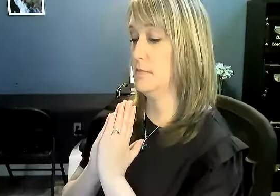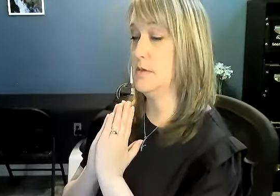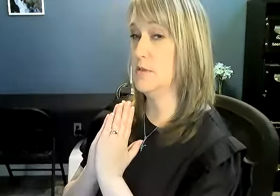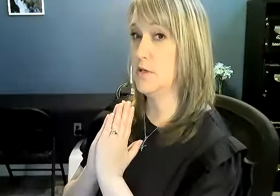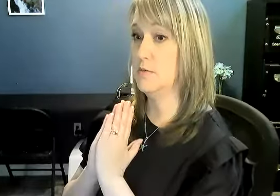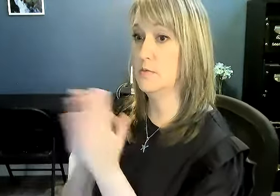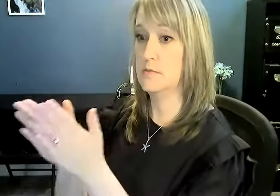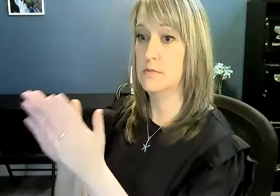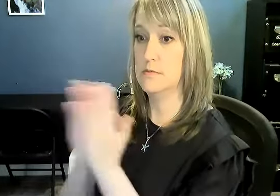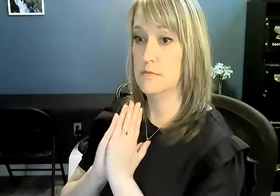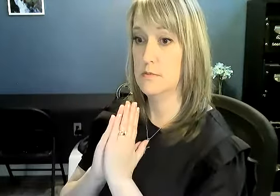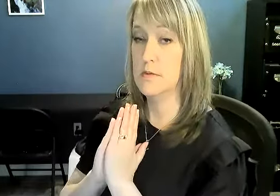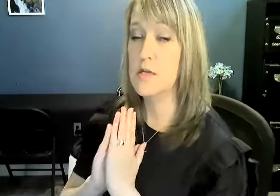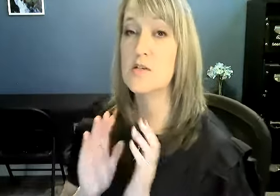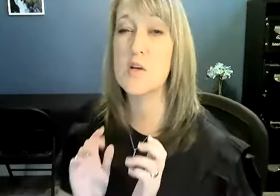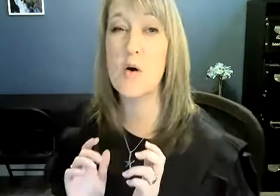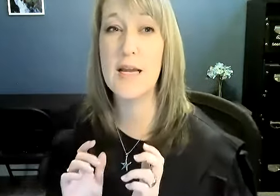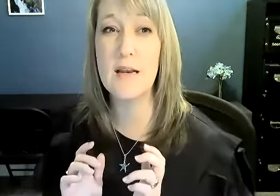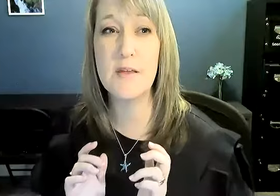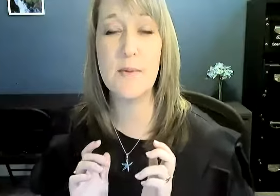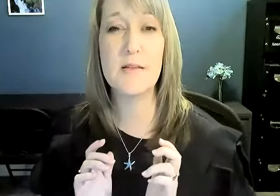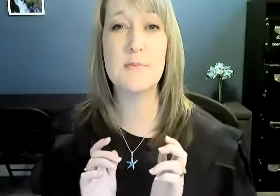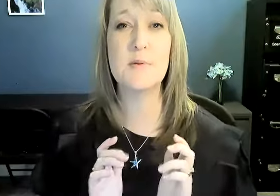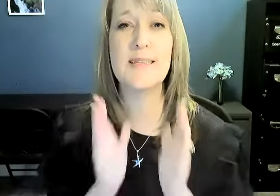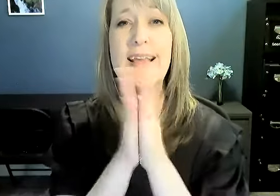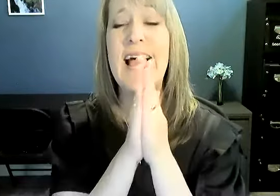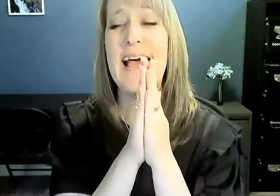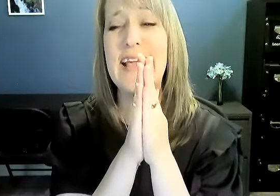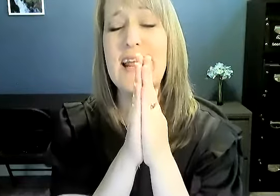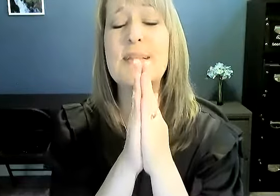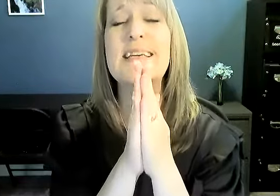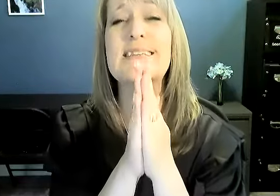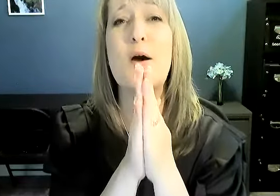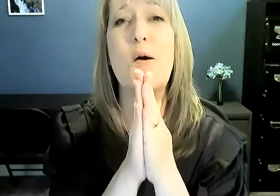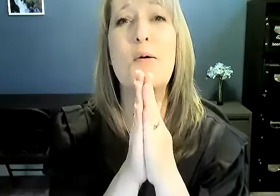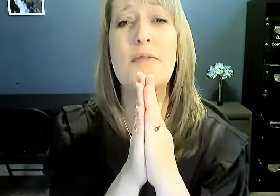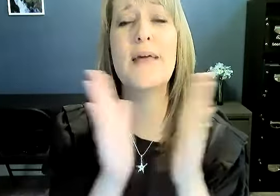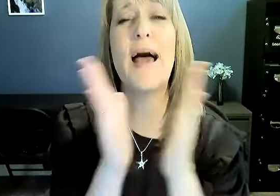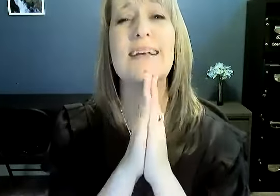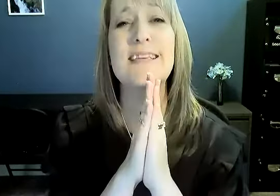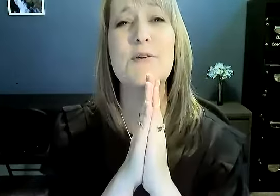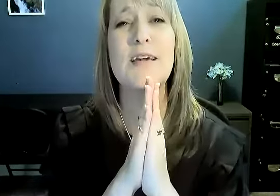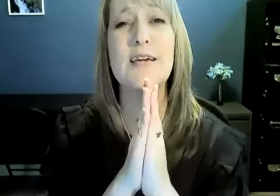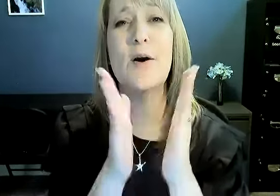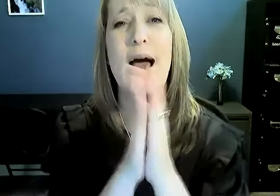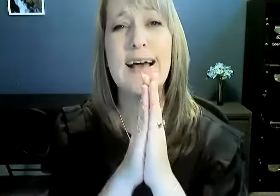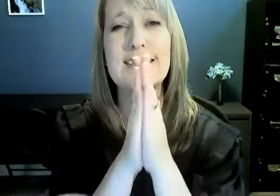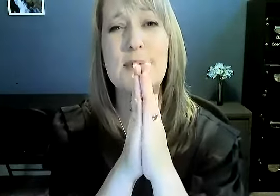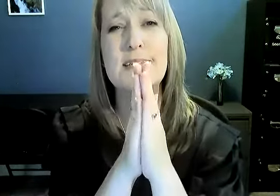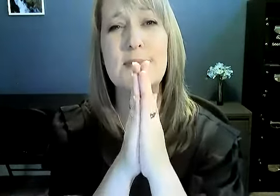near you. So I kind of think about this sometimes. We say, can I please go? Right? I'm asking you if I can go. Ask, please, please.